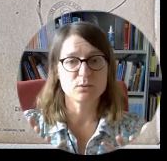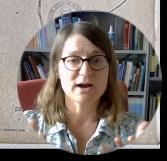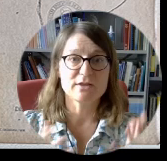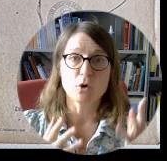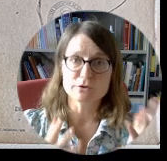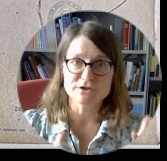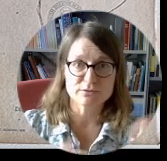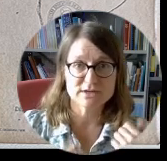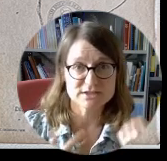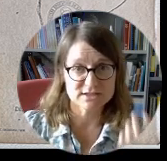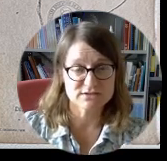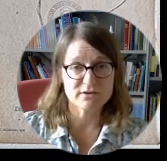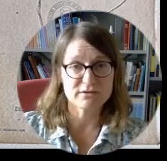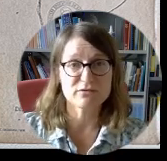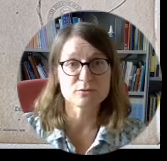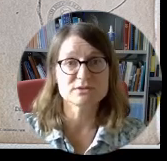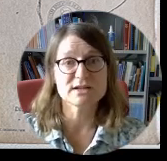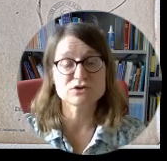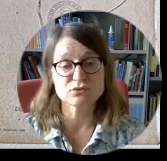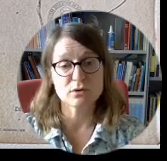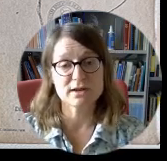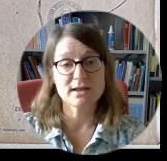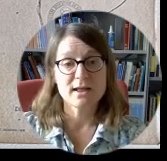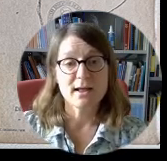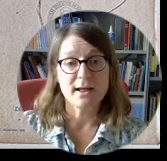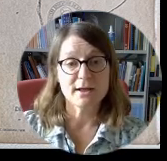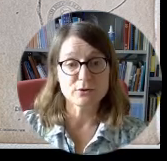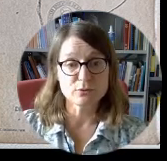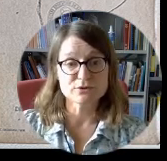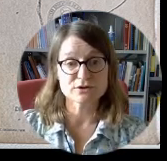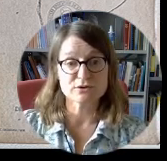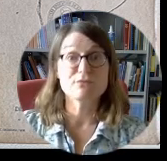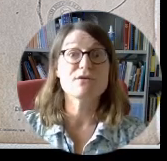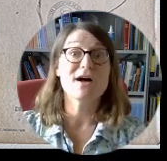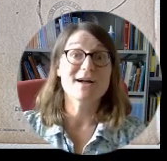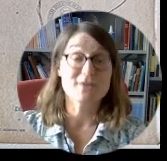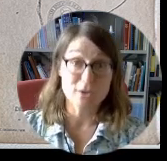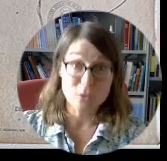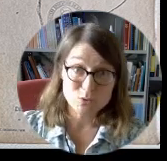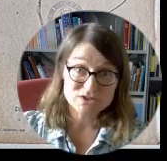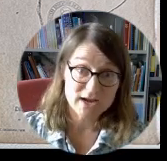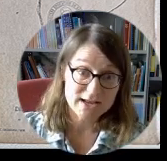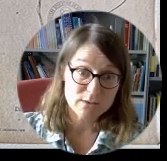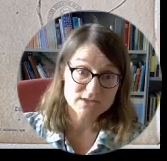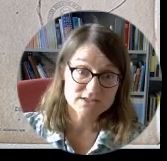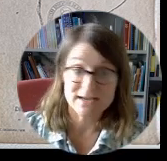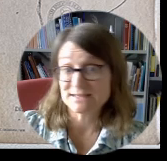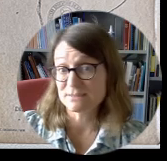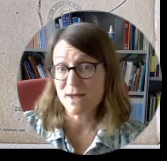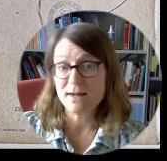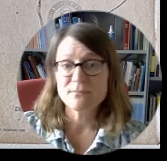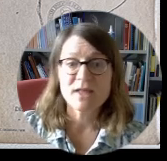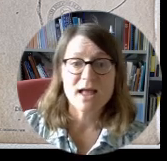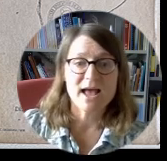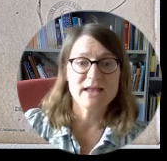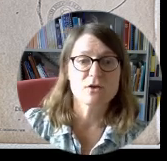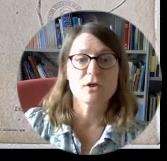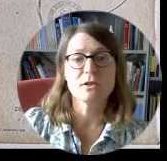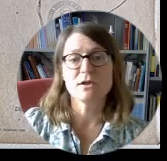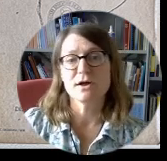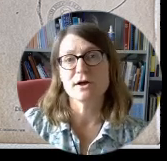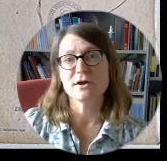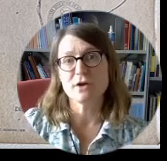situation where the older generation is very fluent and strongly users of the local sign language, La Sima,